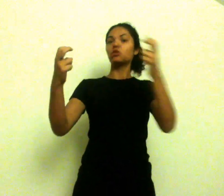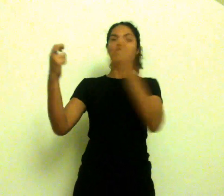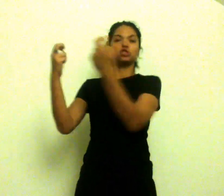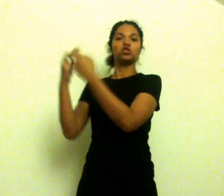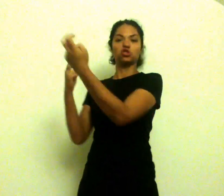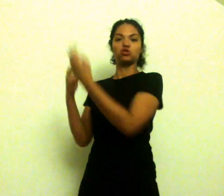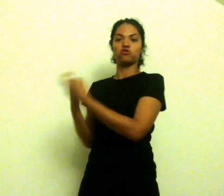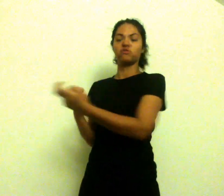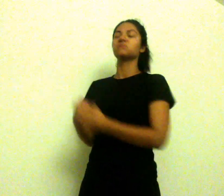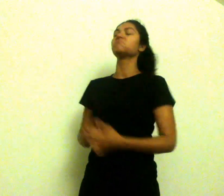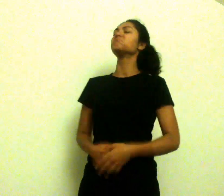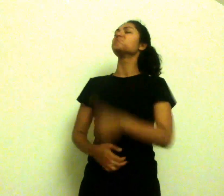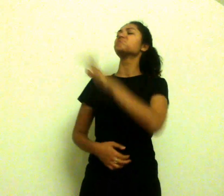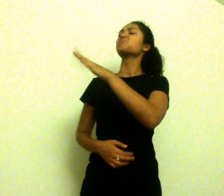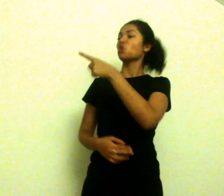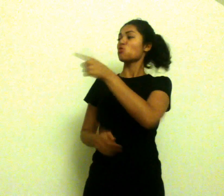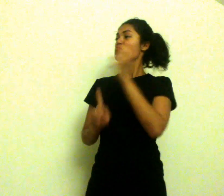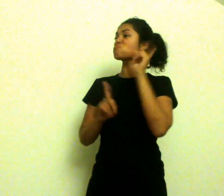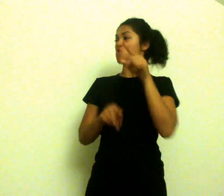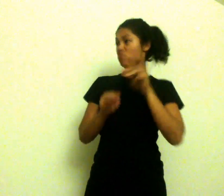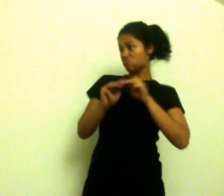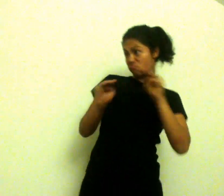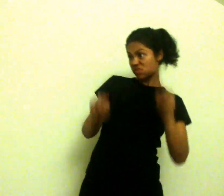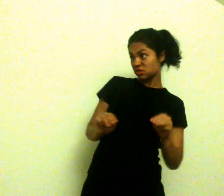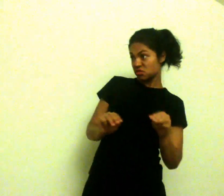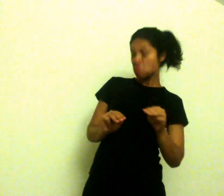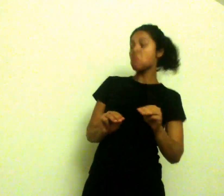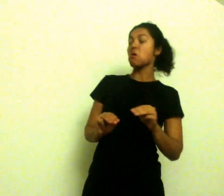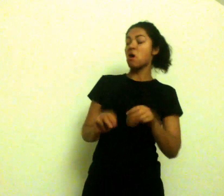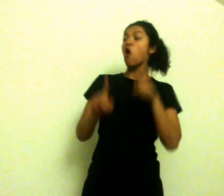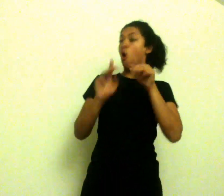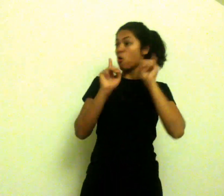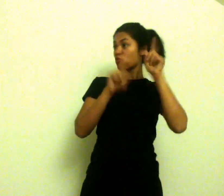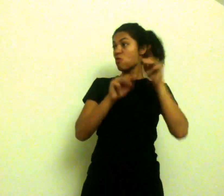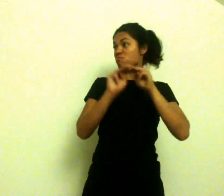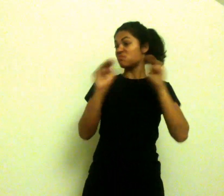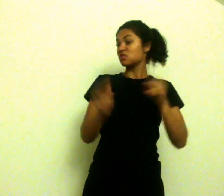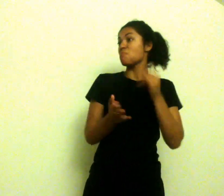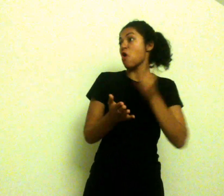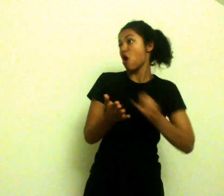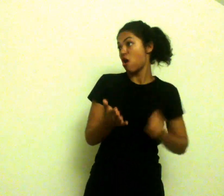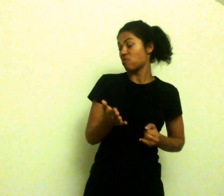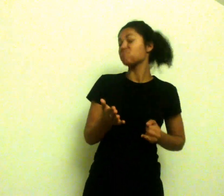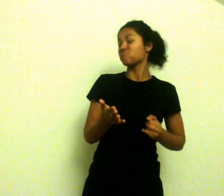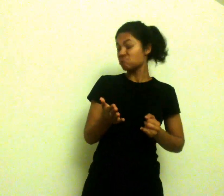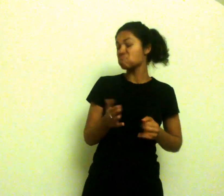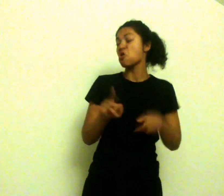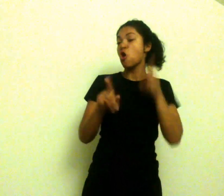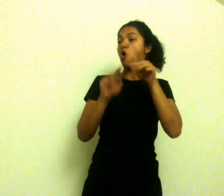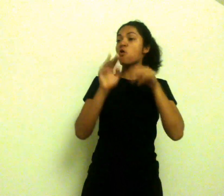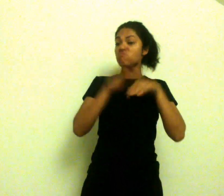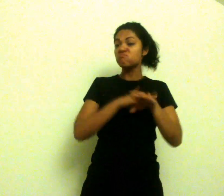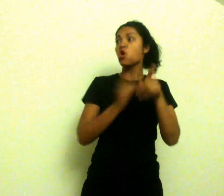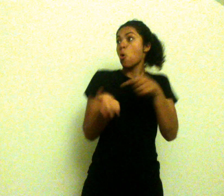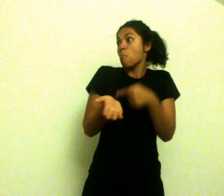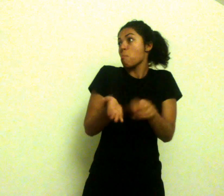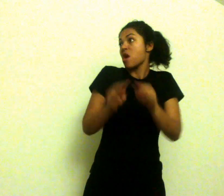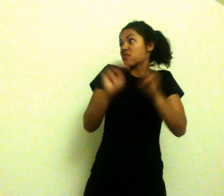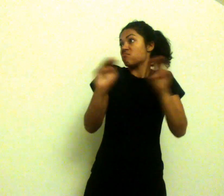gallery? Yes. Have you ever paid to go into that art gallery? Yes. Have you ever paid to go into an art gallery where there are paintings by the grand masters of